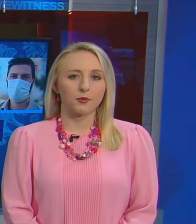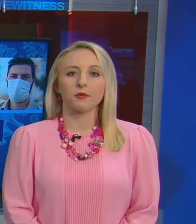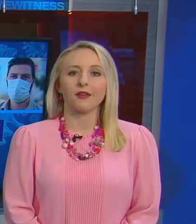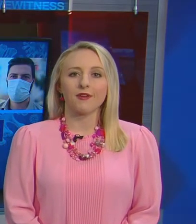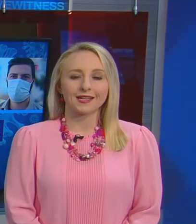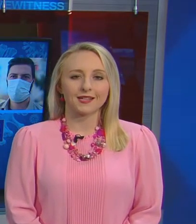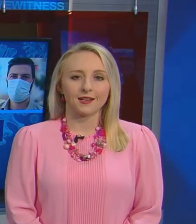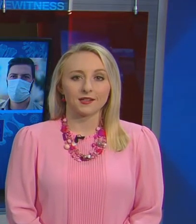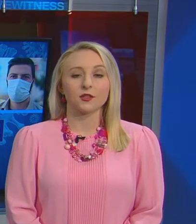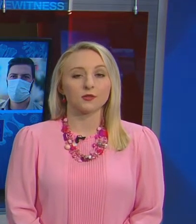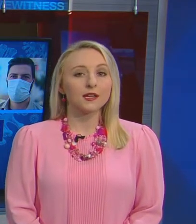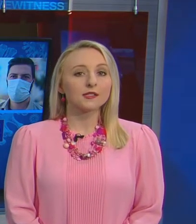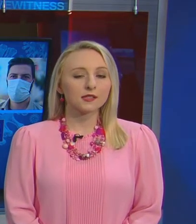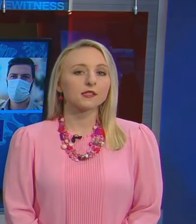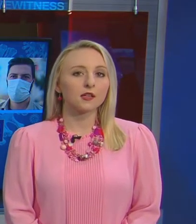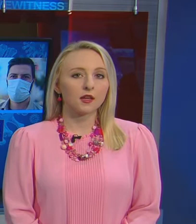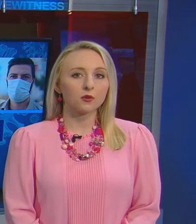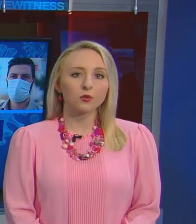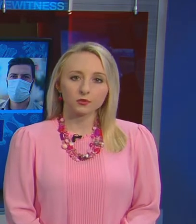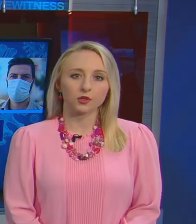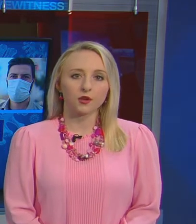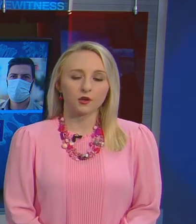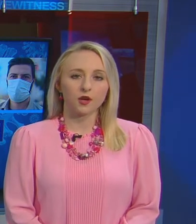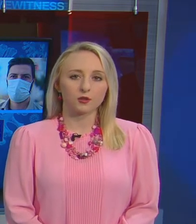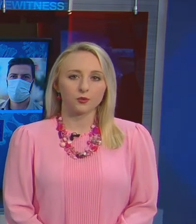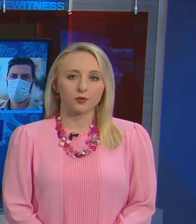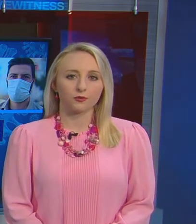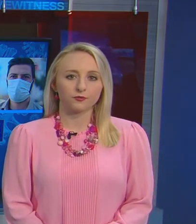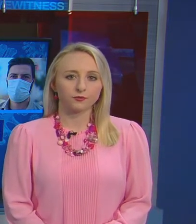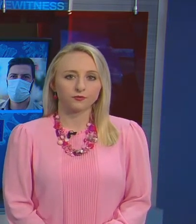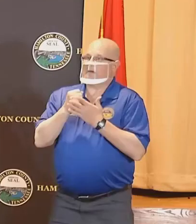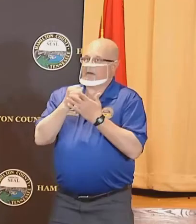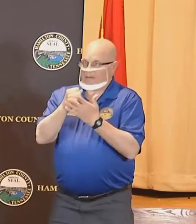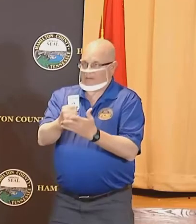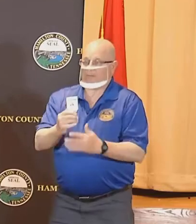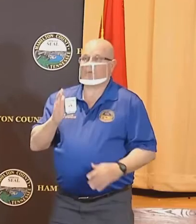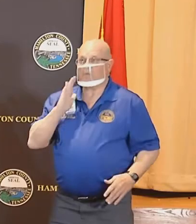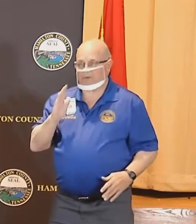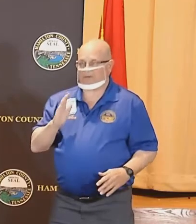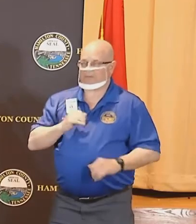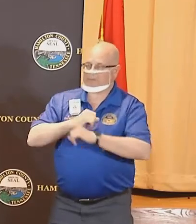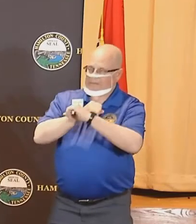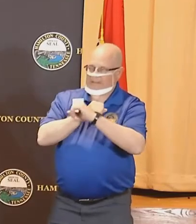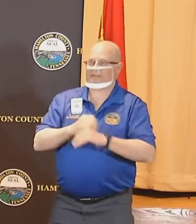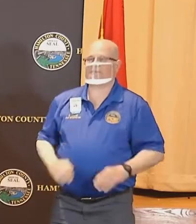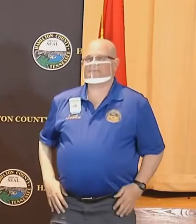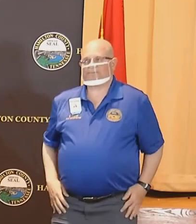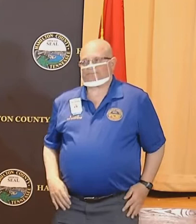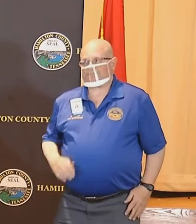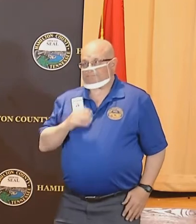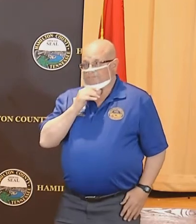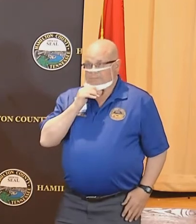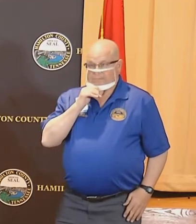time for people to get vaccinated as those 16 and older are eligible. We also wanted to not